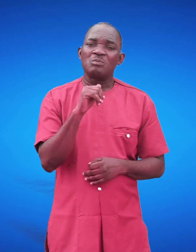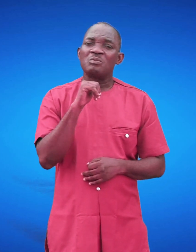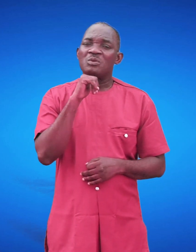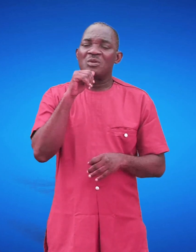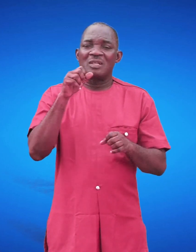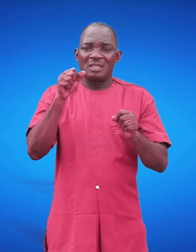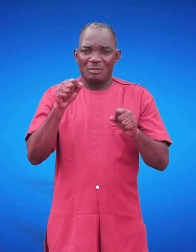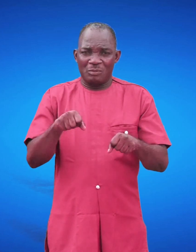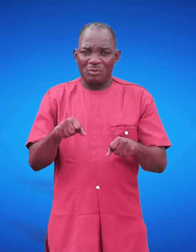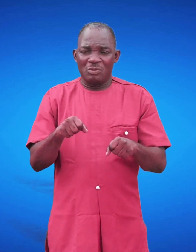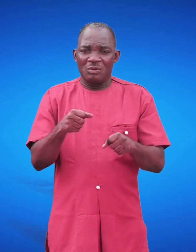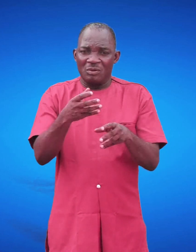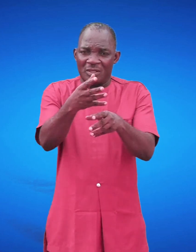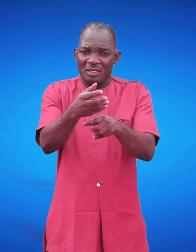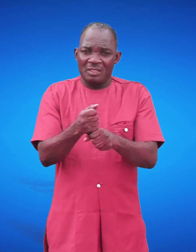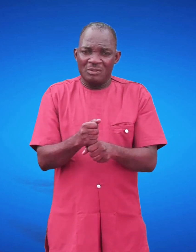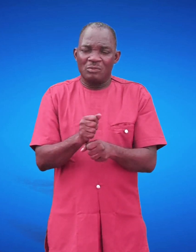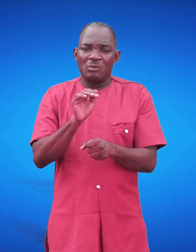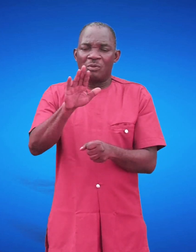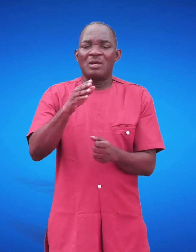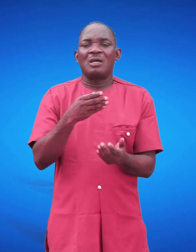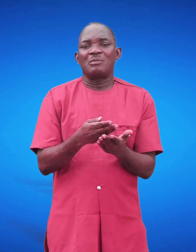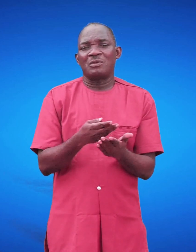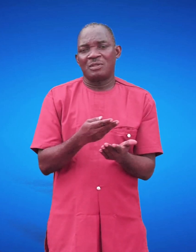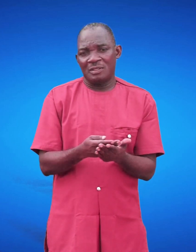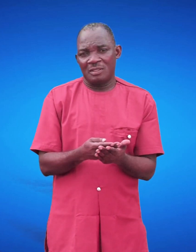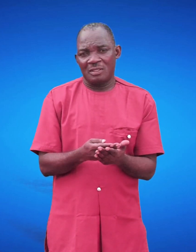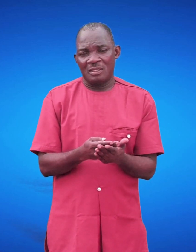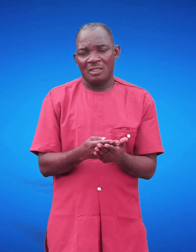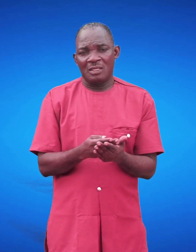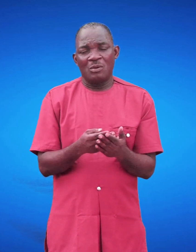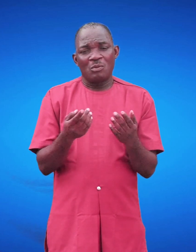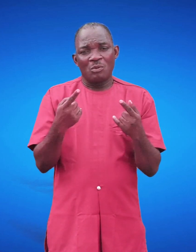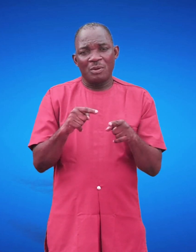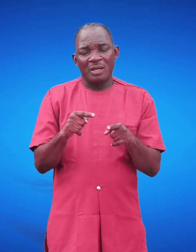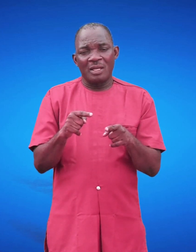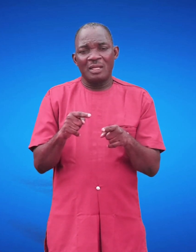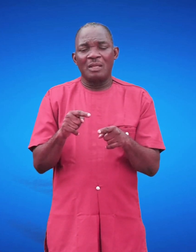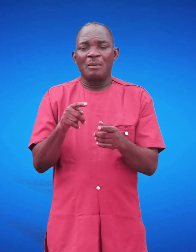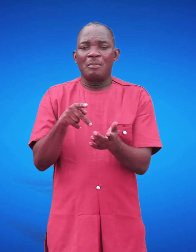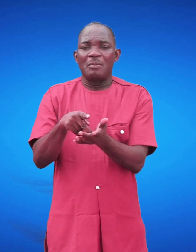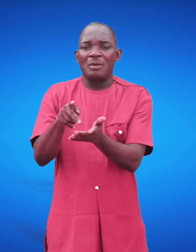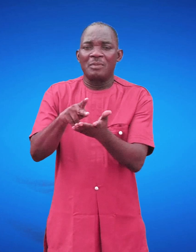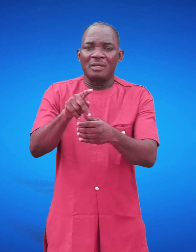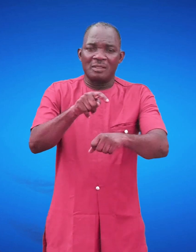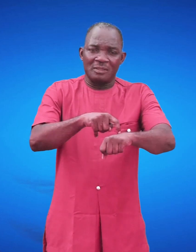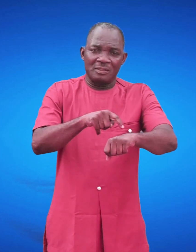to access cash grant during the payment period.